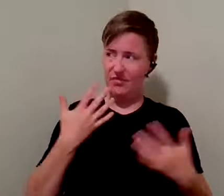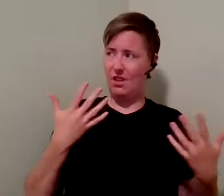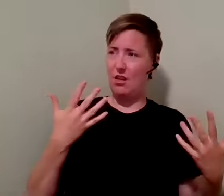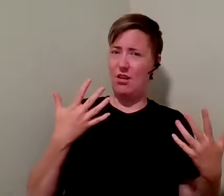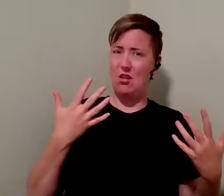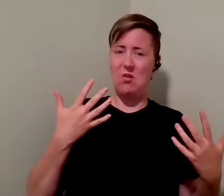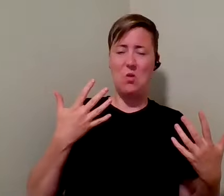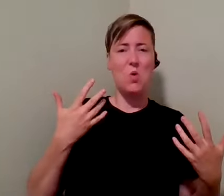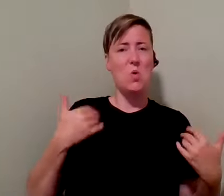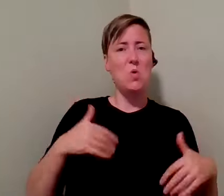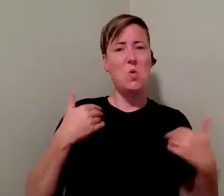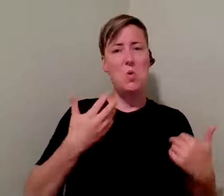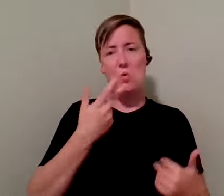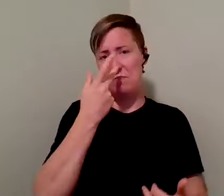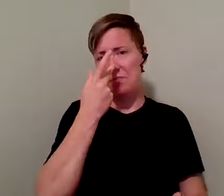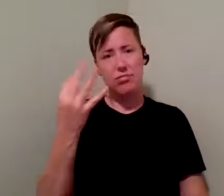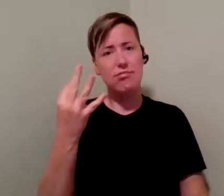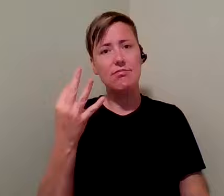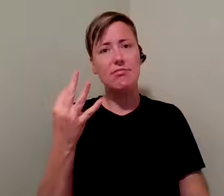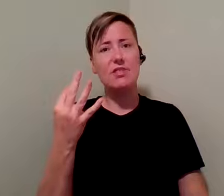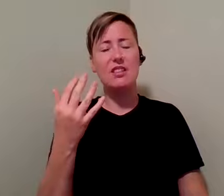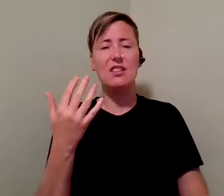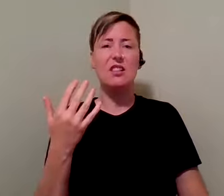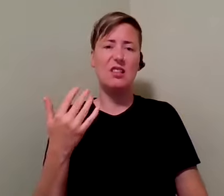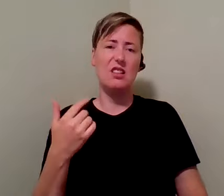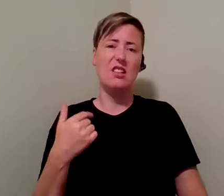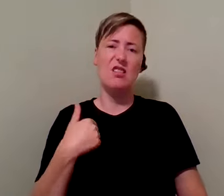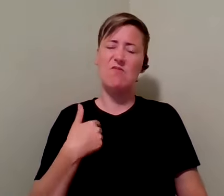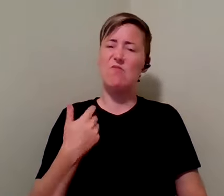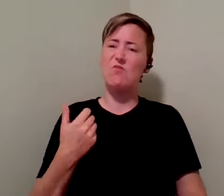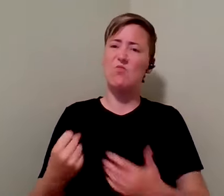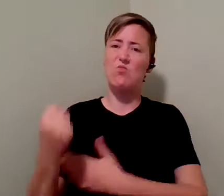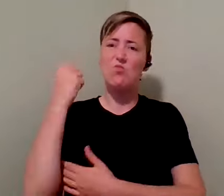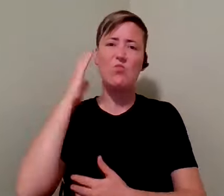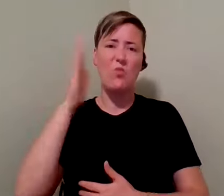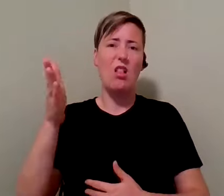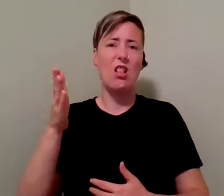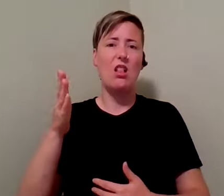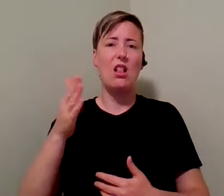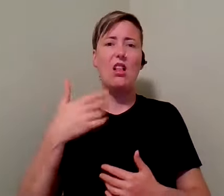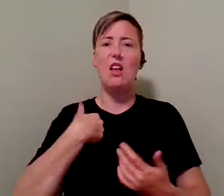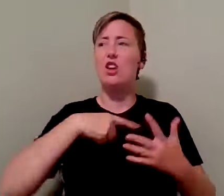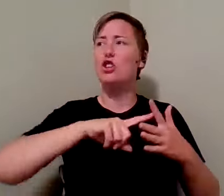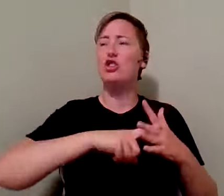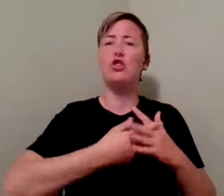And I decided I was going to show them. And I started working in the travel and airline